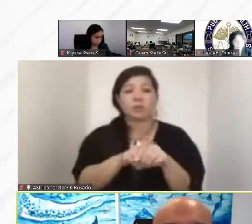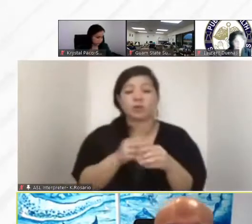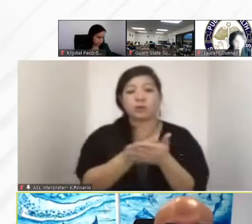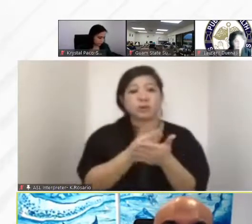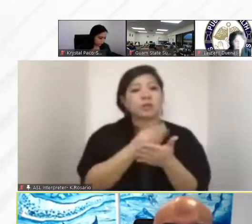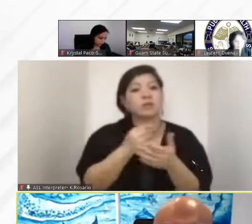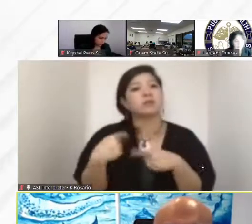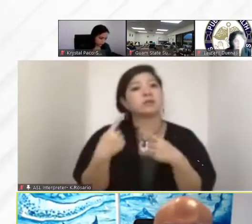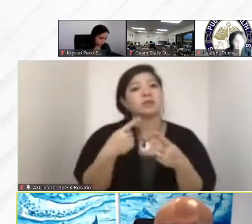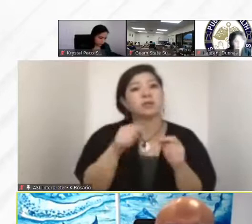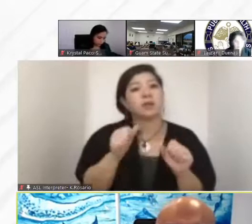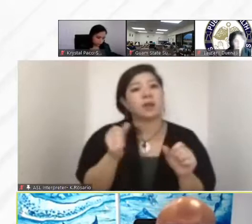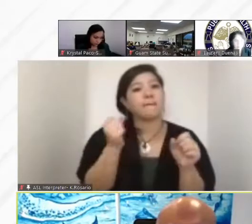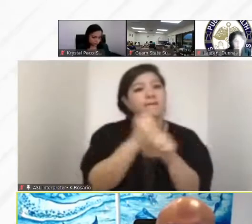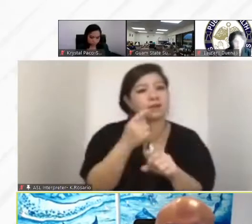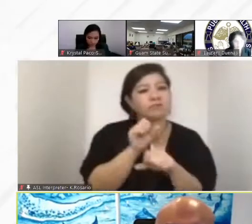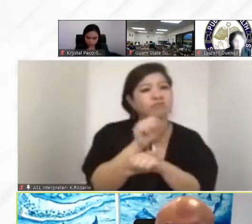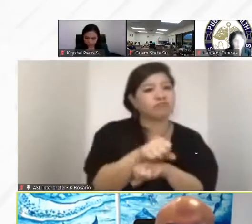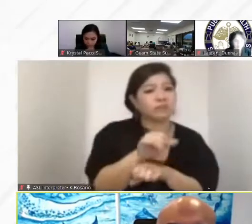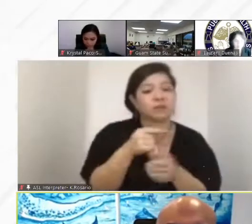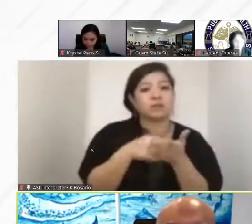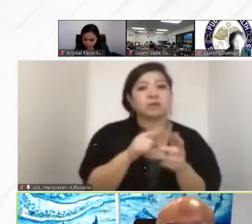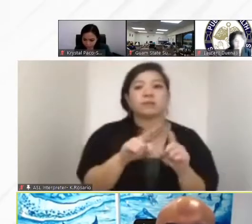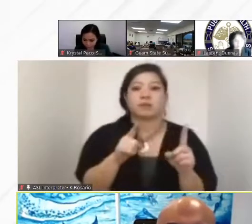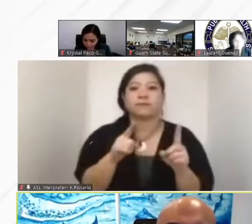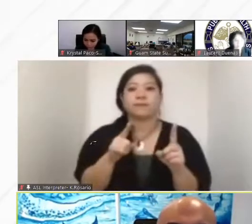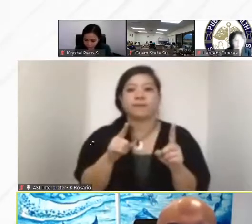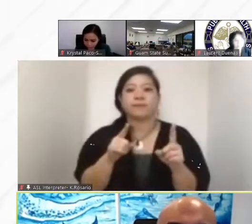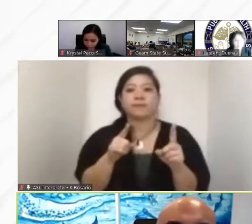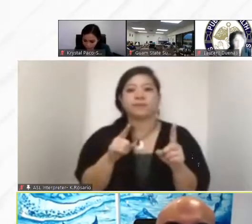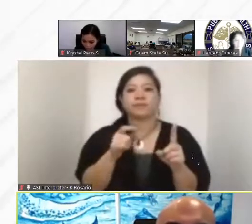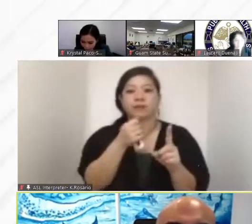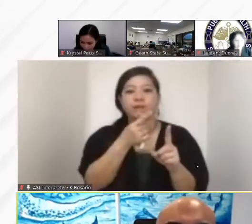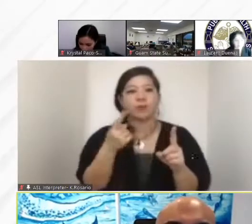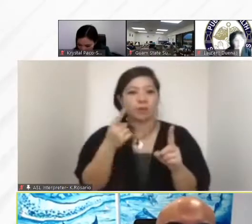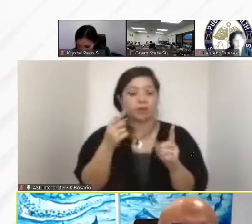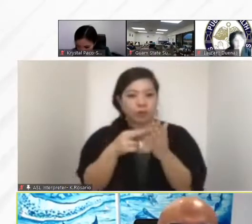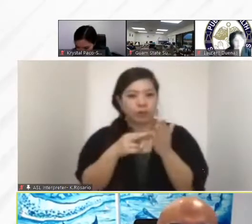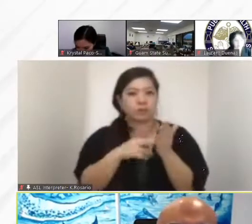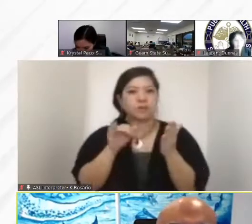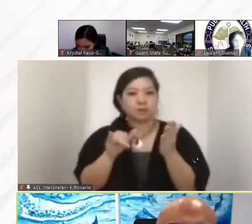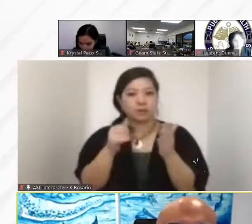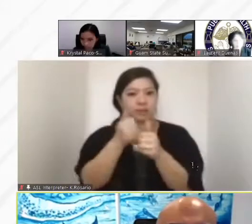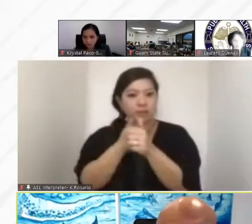we can beat this. But underscoring this is going to be everybody recognizing that they each